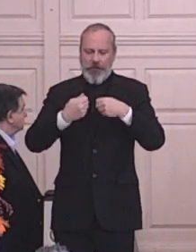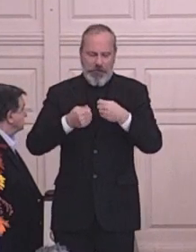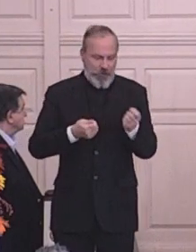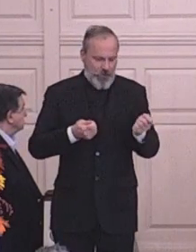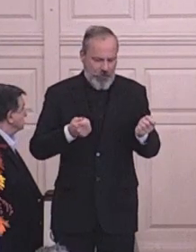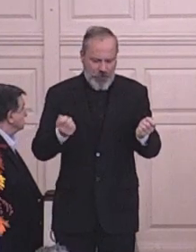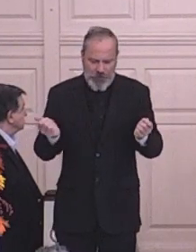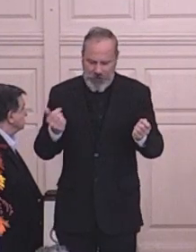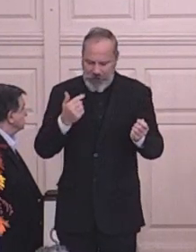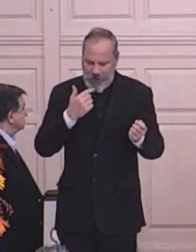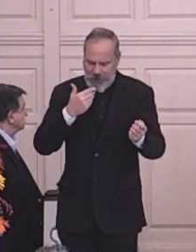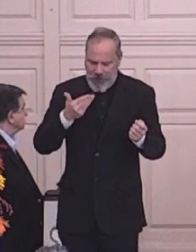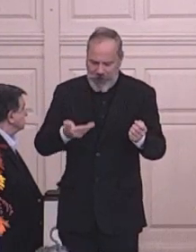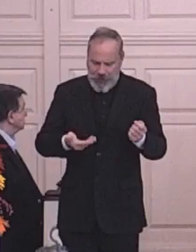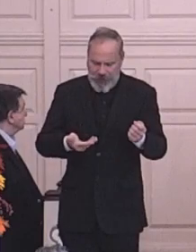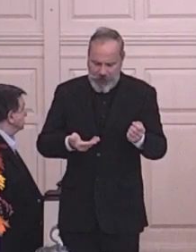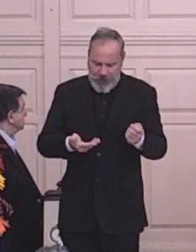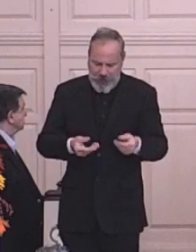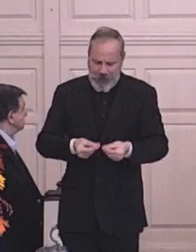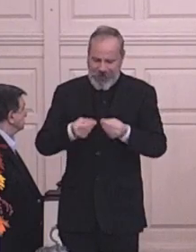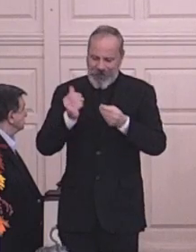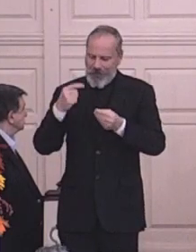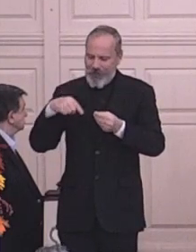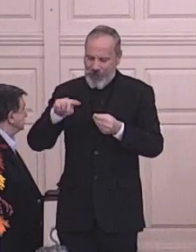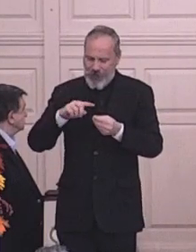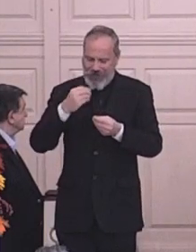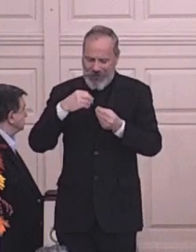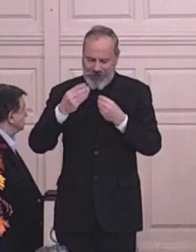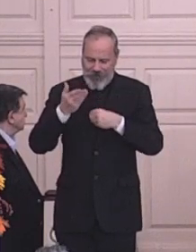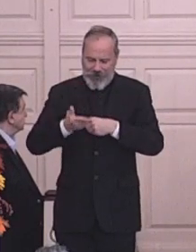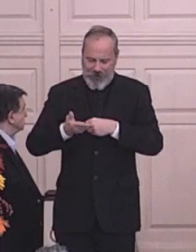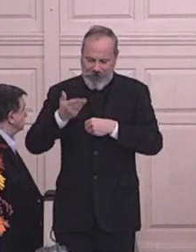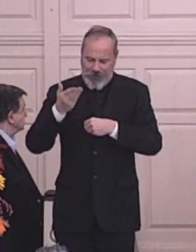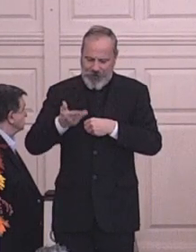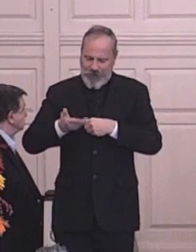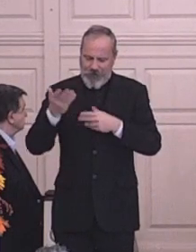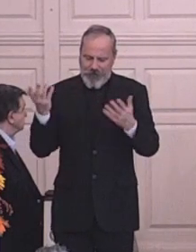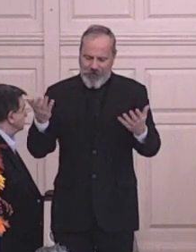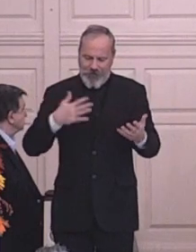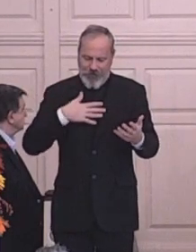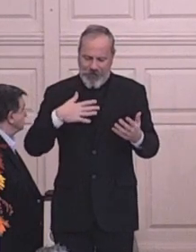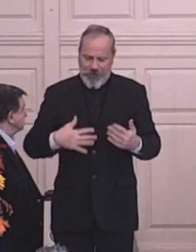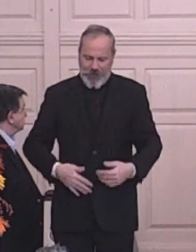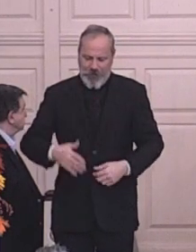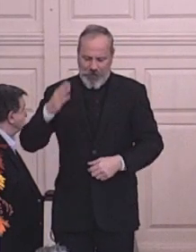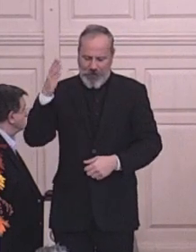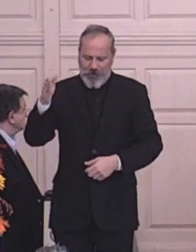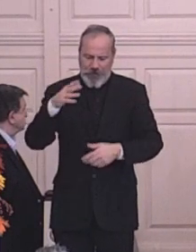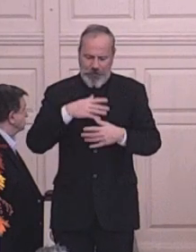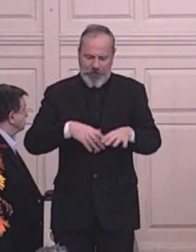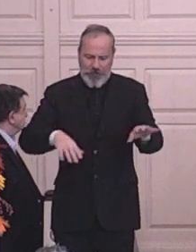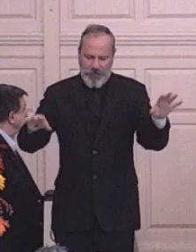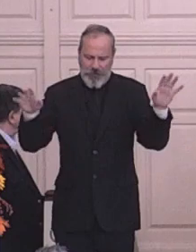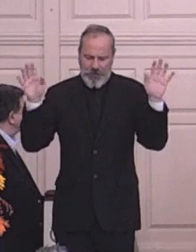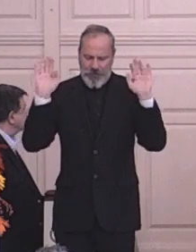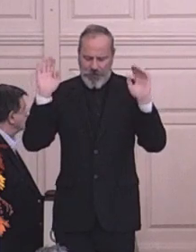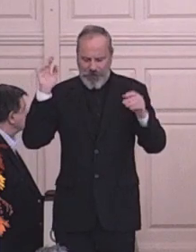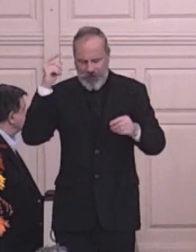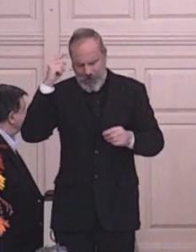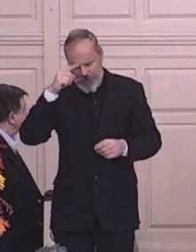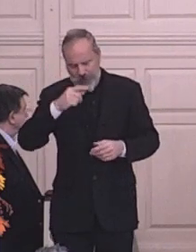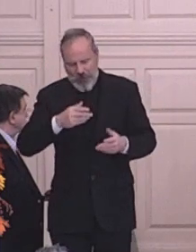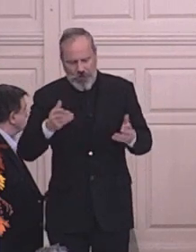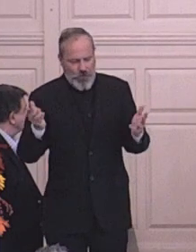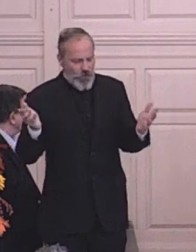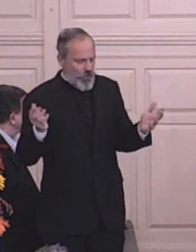disciples, saying, "Take this, all of you, and eat of it, for this is my body, which will be